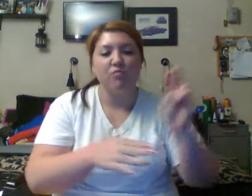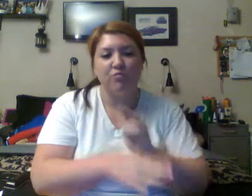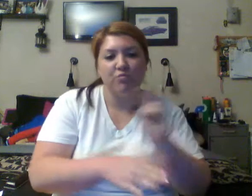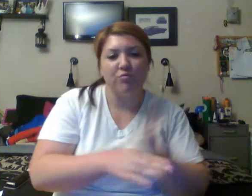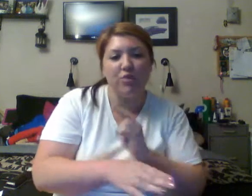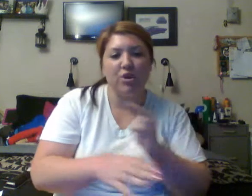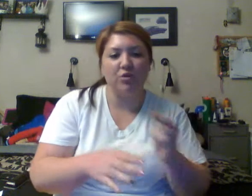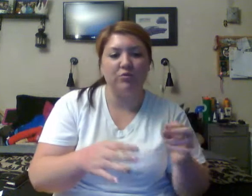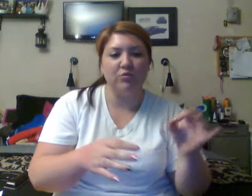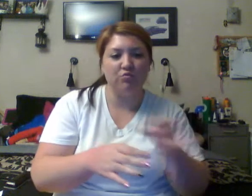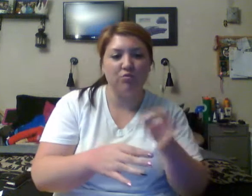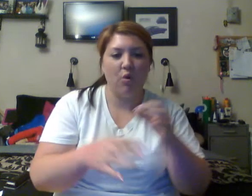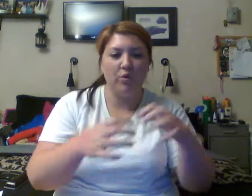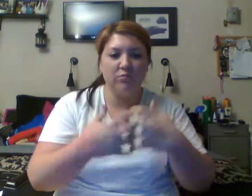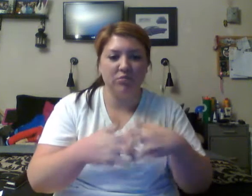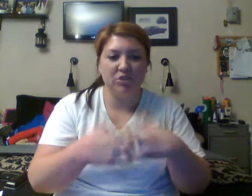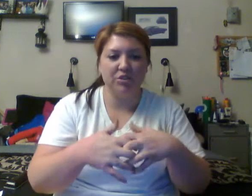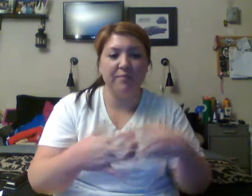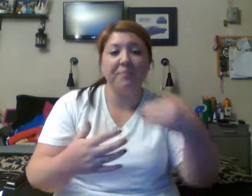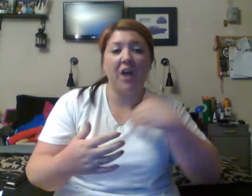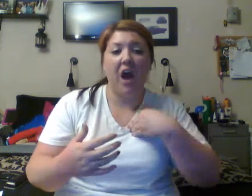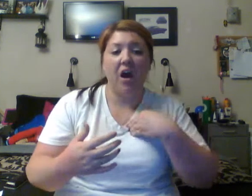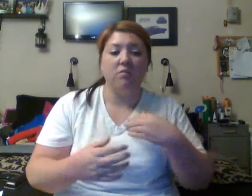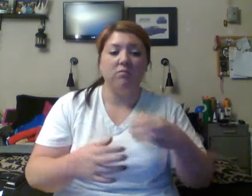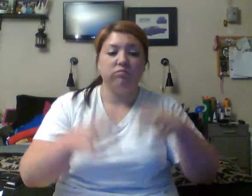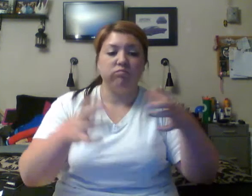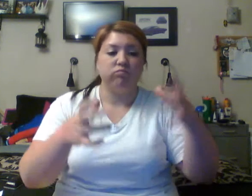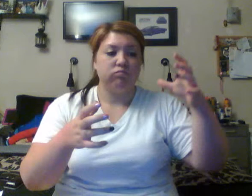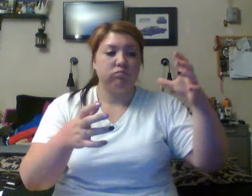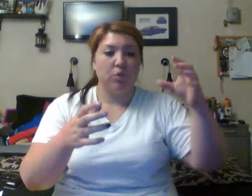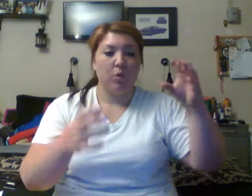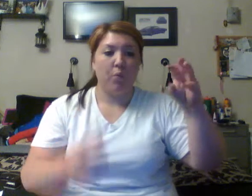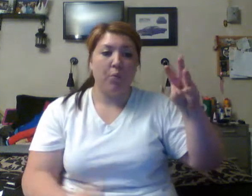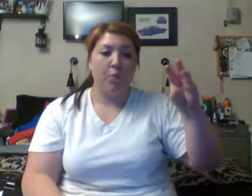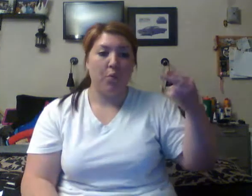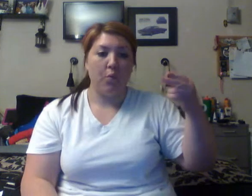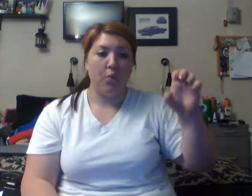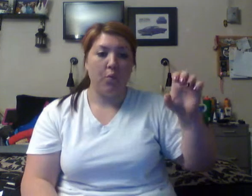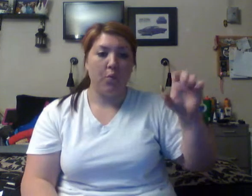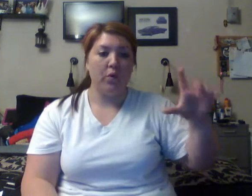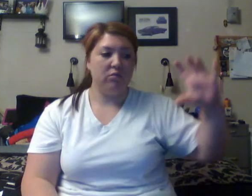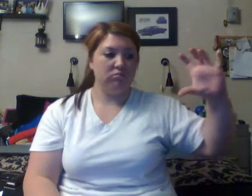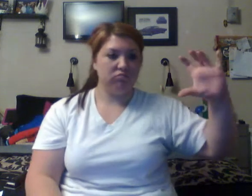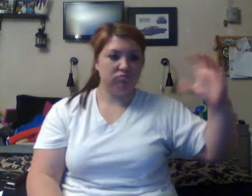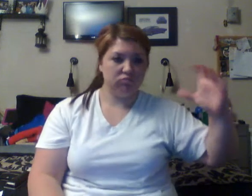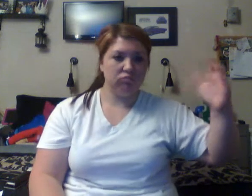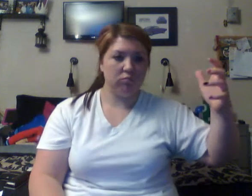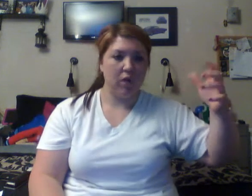machine has a big wheel on the right. It has a needle and